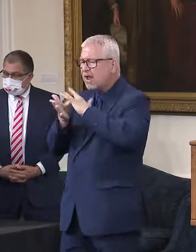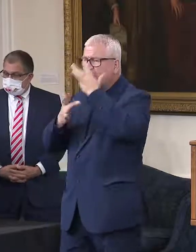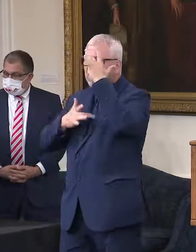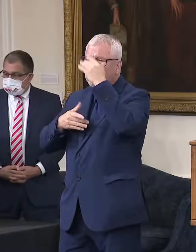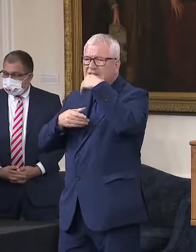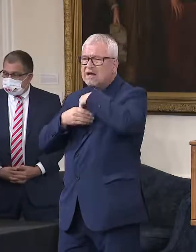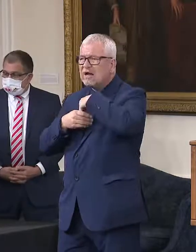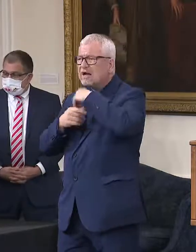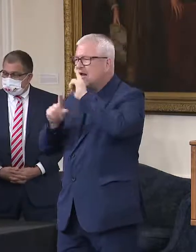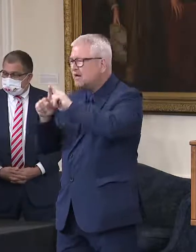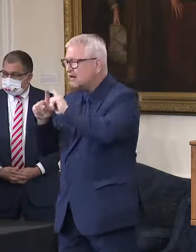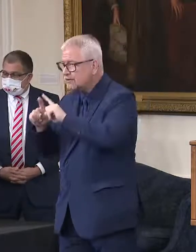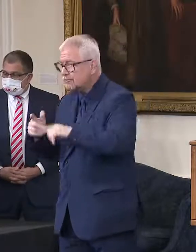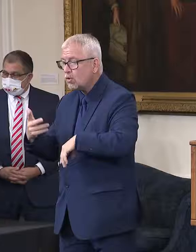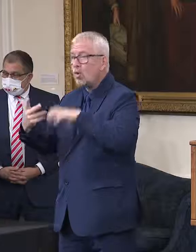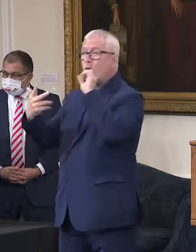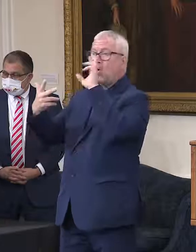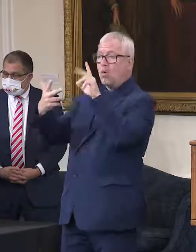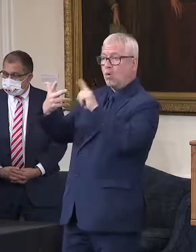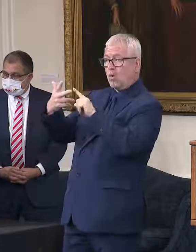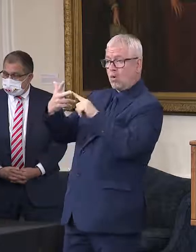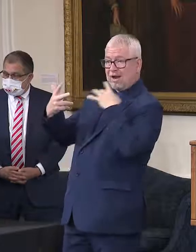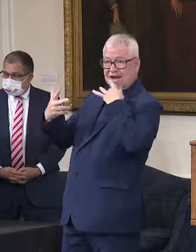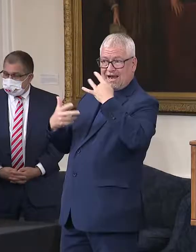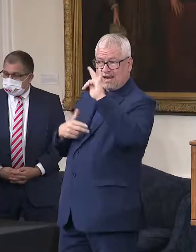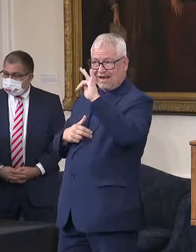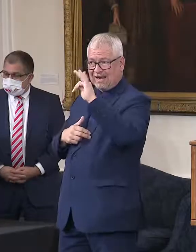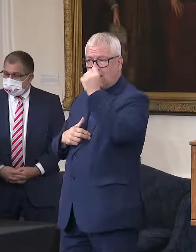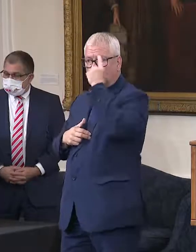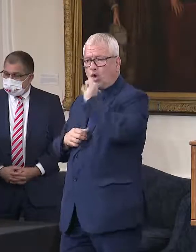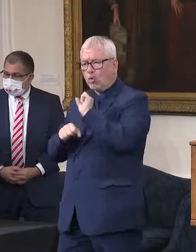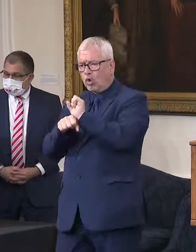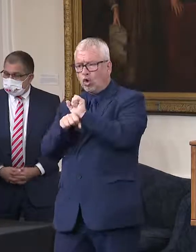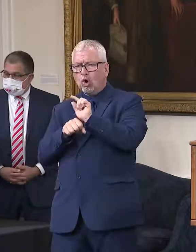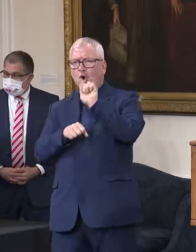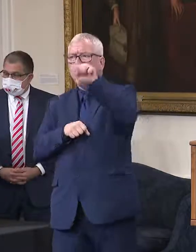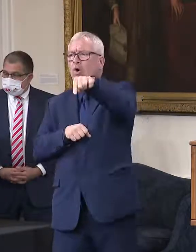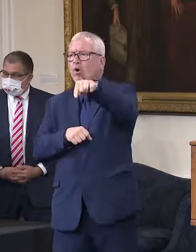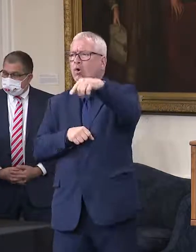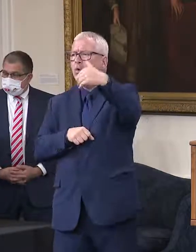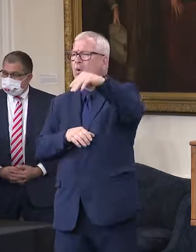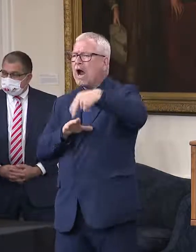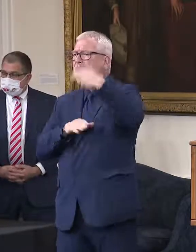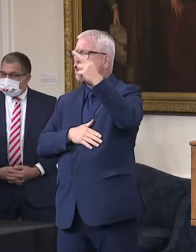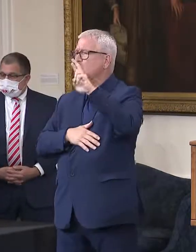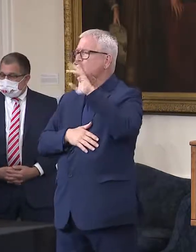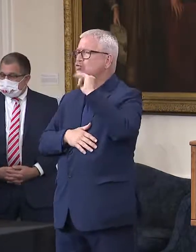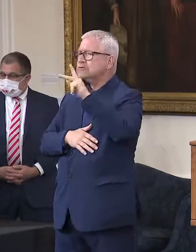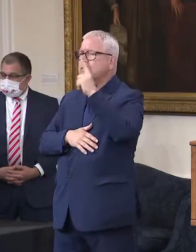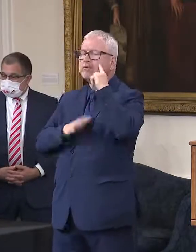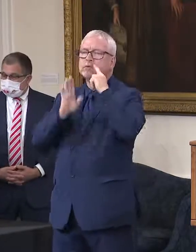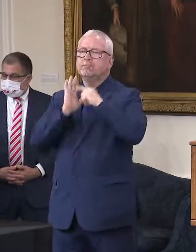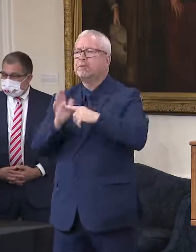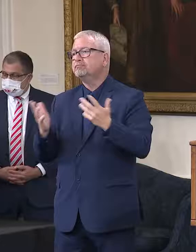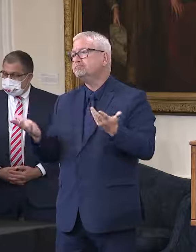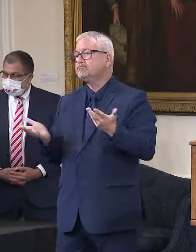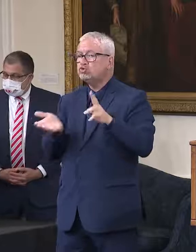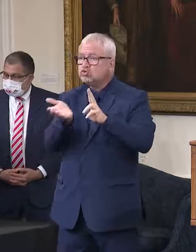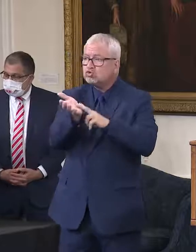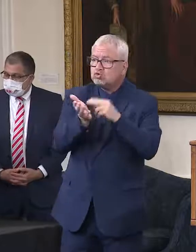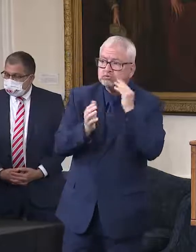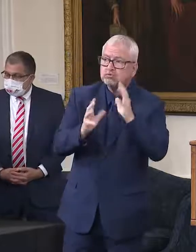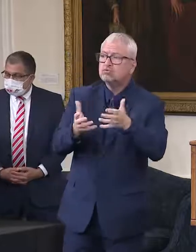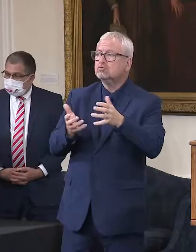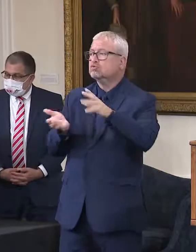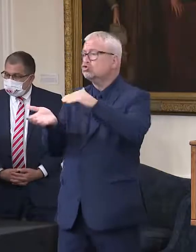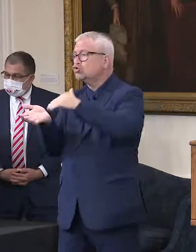older whose occupation puts them at increased risk. If you're in any one of those categories, or you received a second